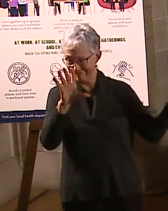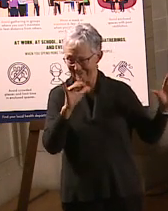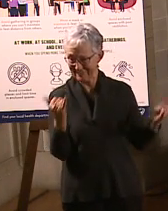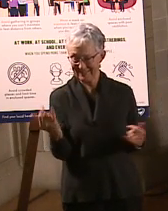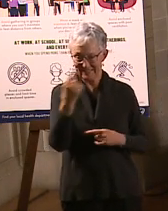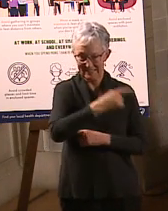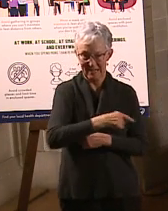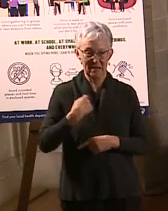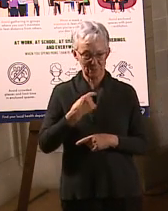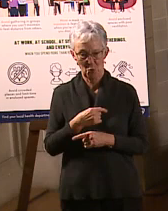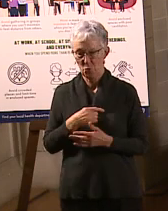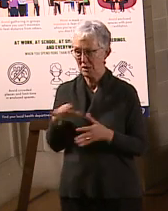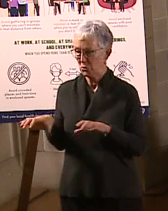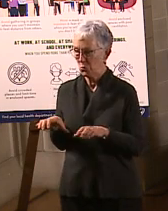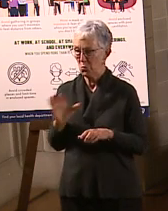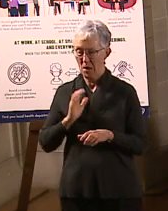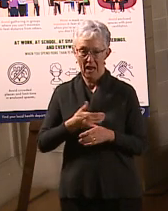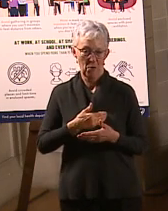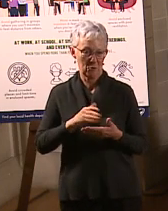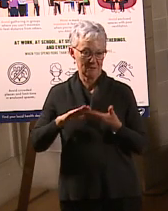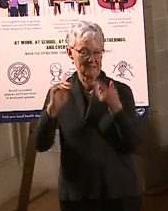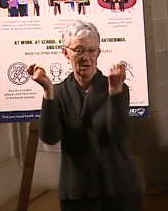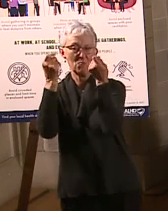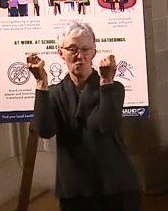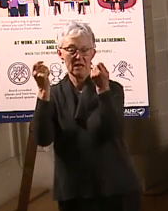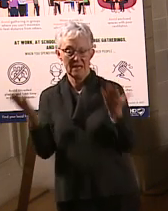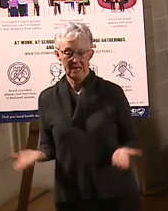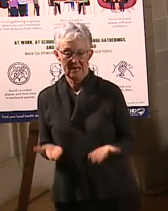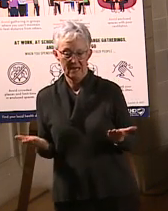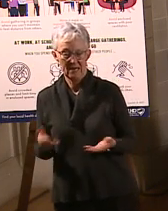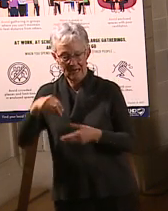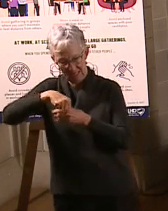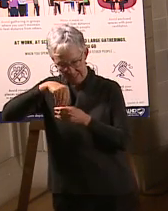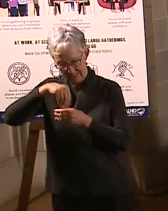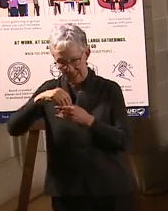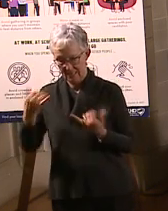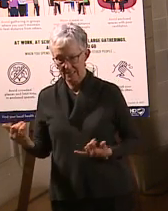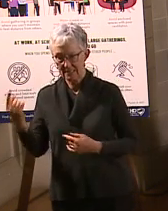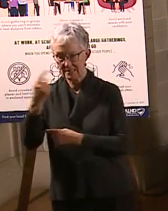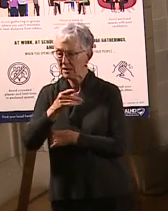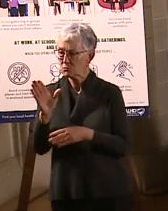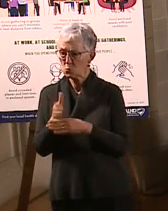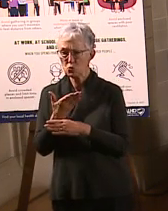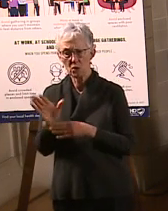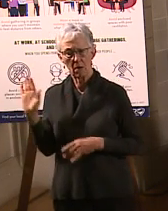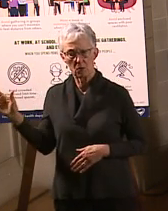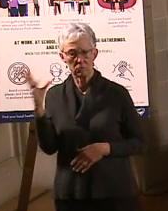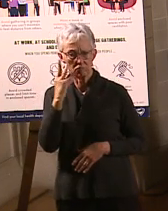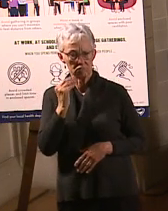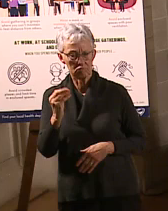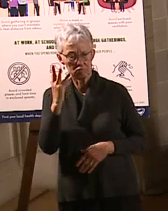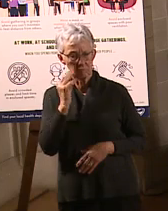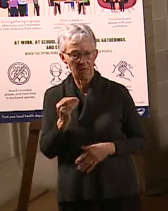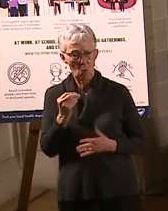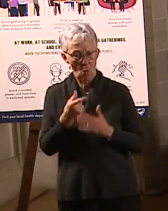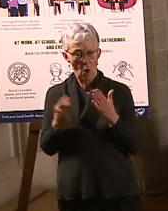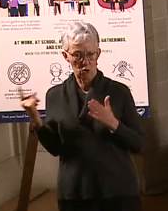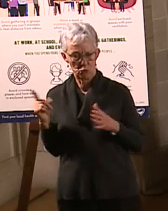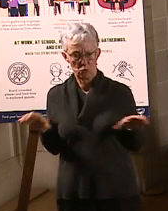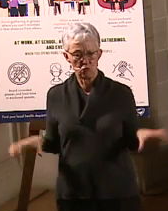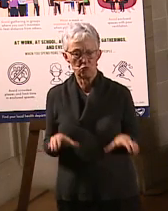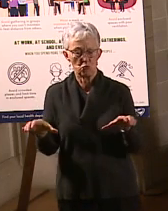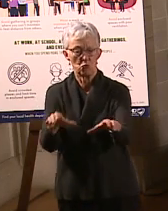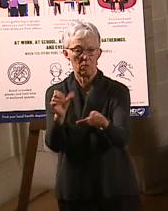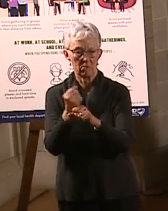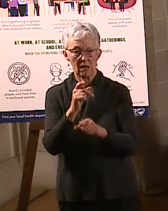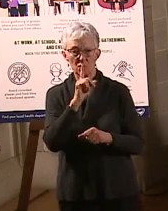bit warmer, but please come up and share with us your story with regard to school choice and what you've been doing to help make sure other children